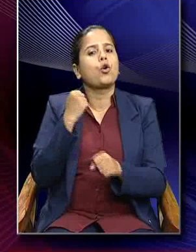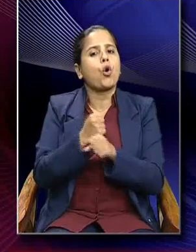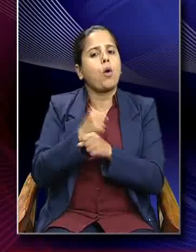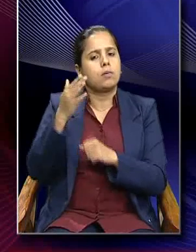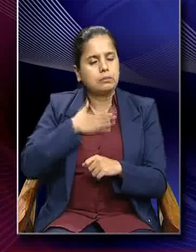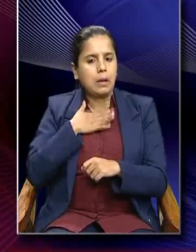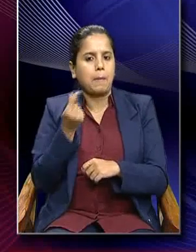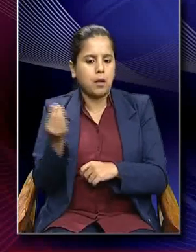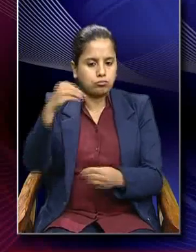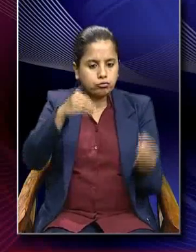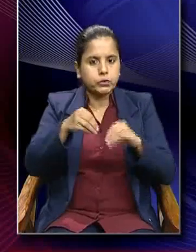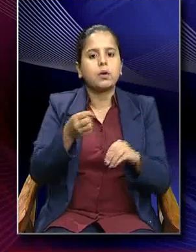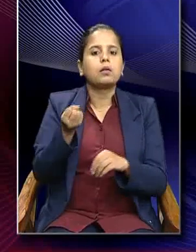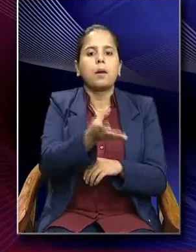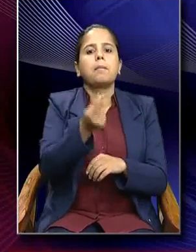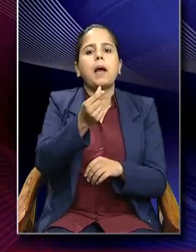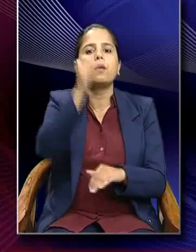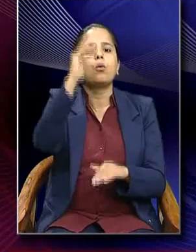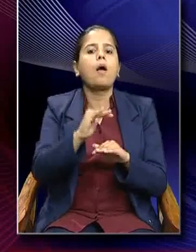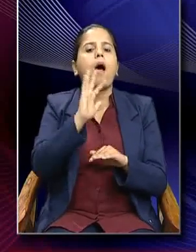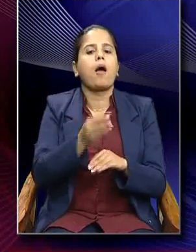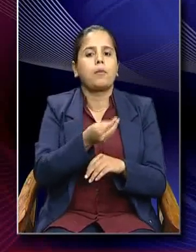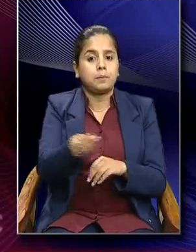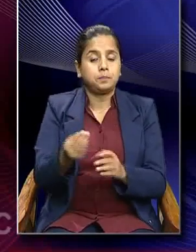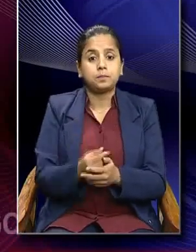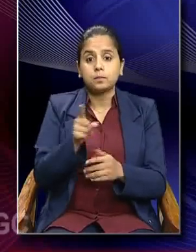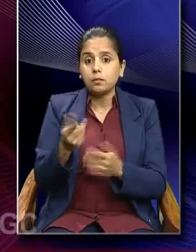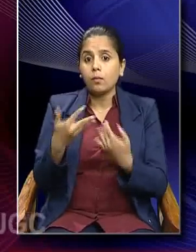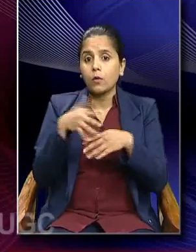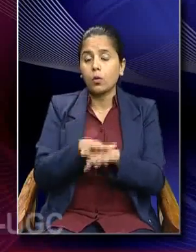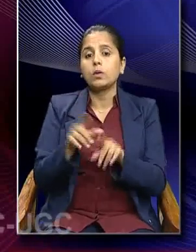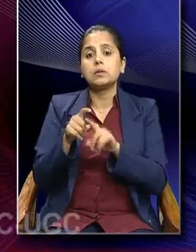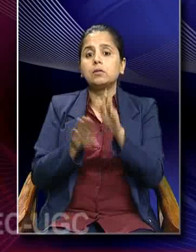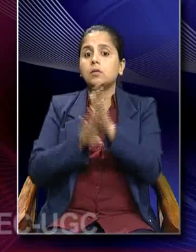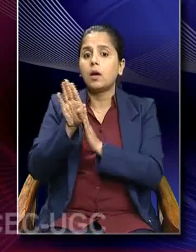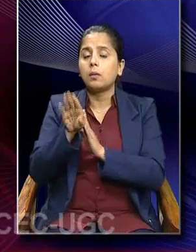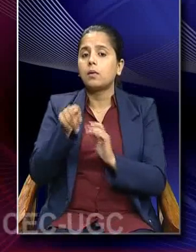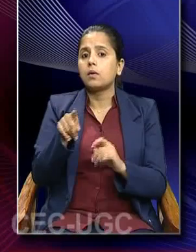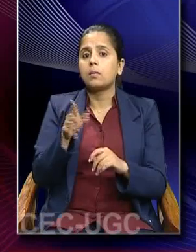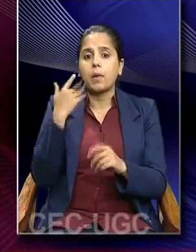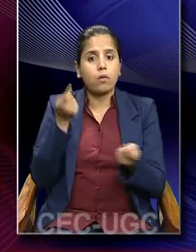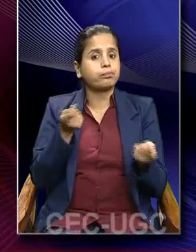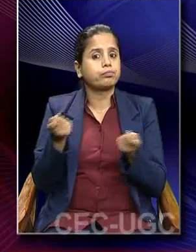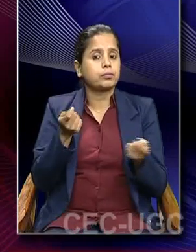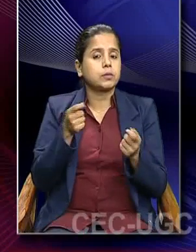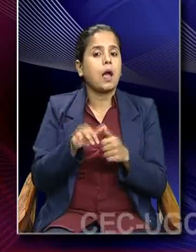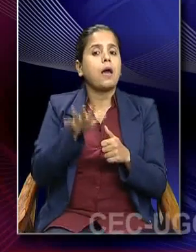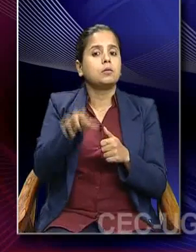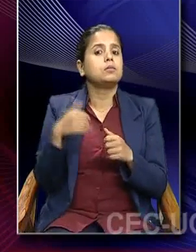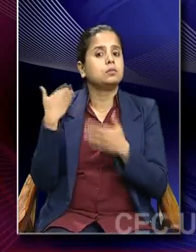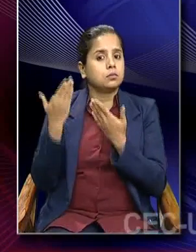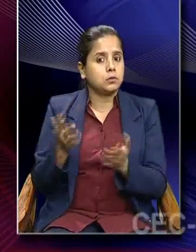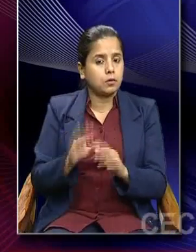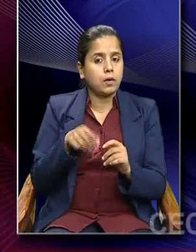government. Then inclusive development is another aspect which has been handled by the accessibility